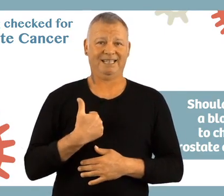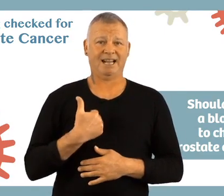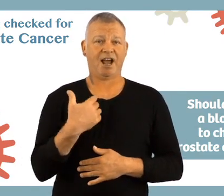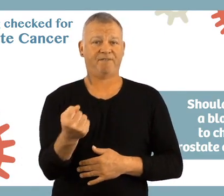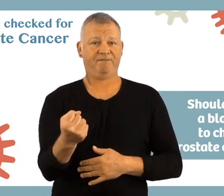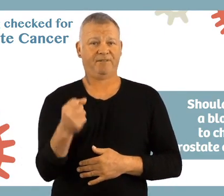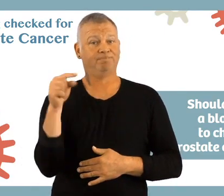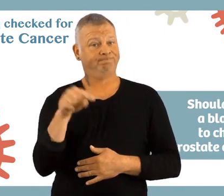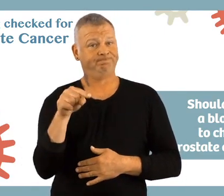treatments.